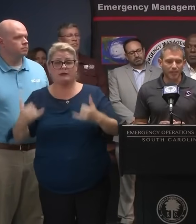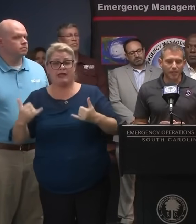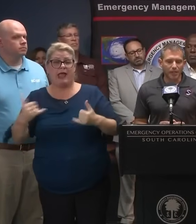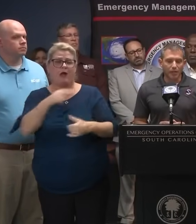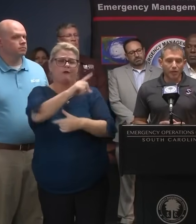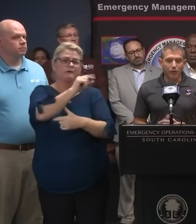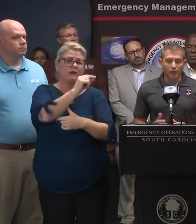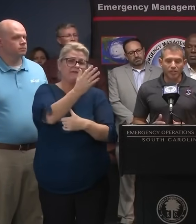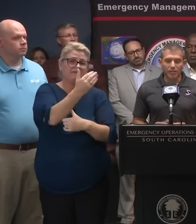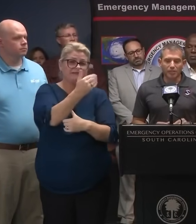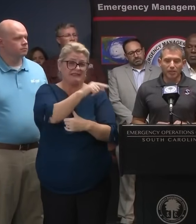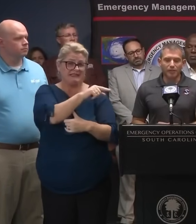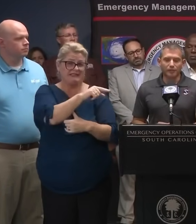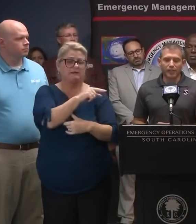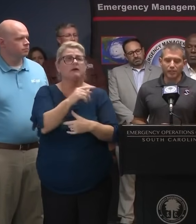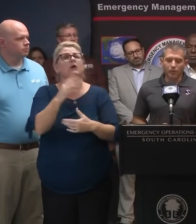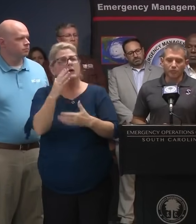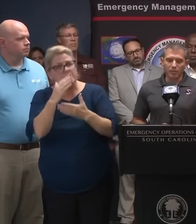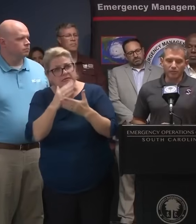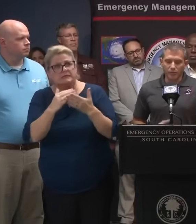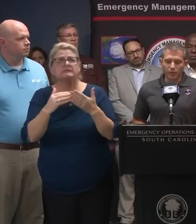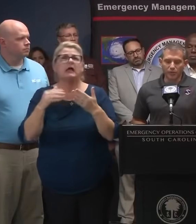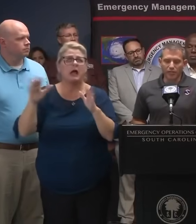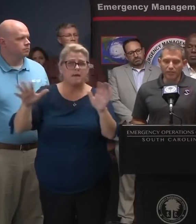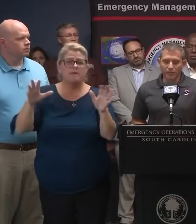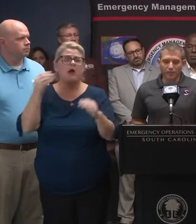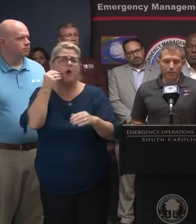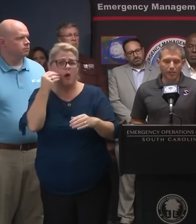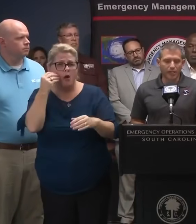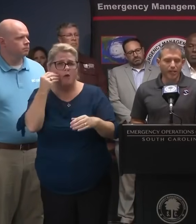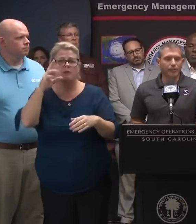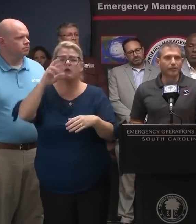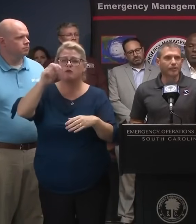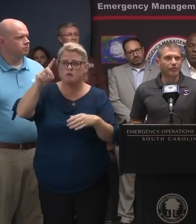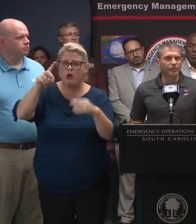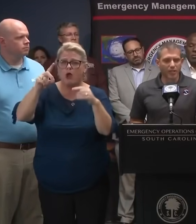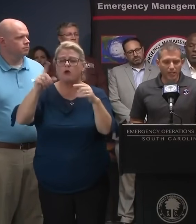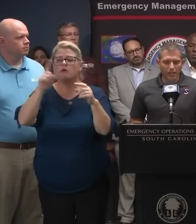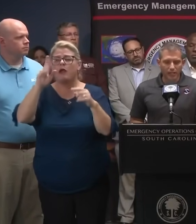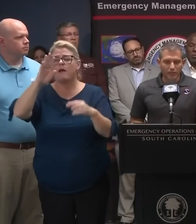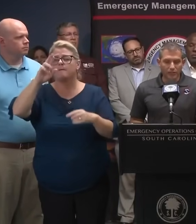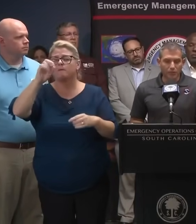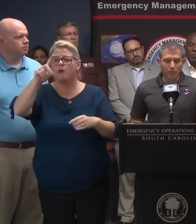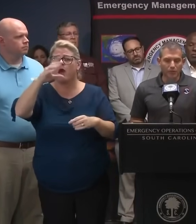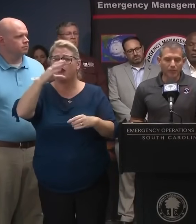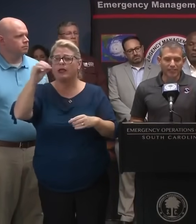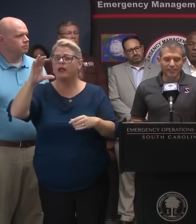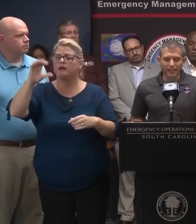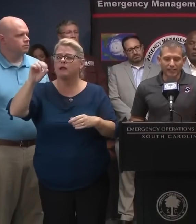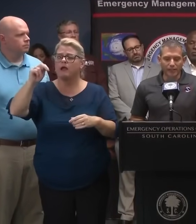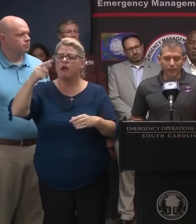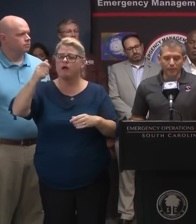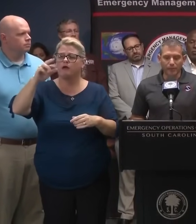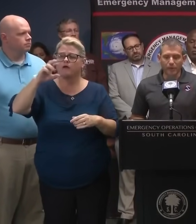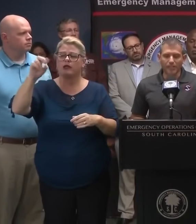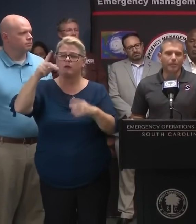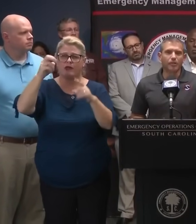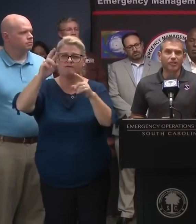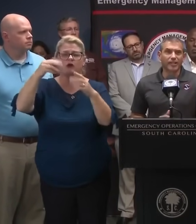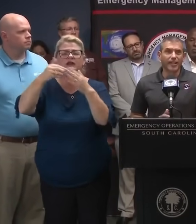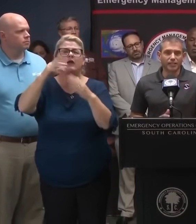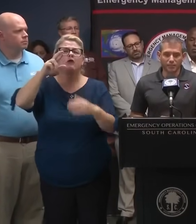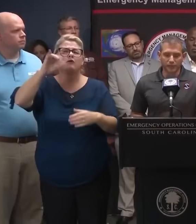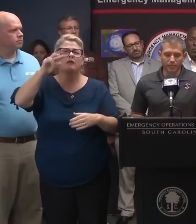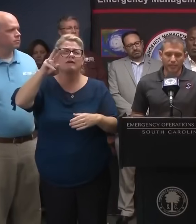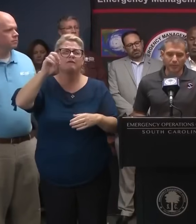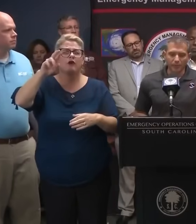floods. Well, there is some flooding to homes and roads adjacent to the Broad and Congaree Rivers, such as what we're currently seeing in the Riverland Park neighborhood